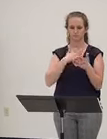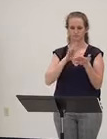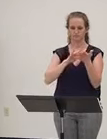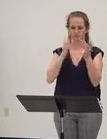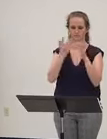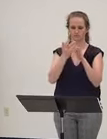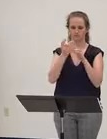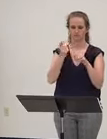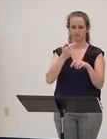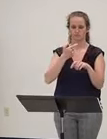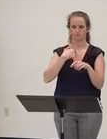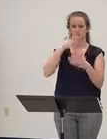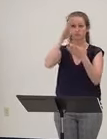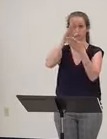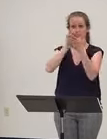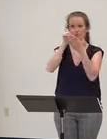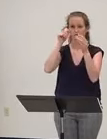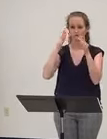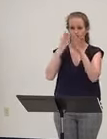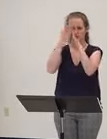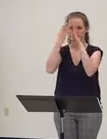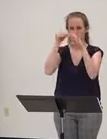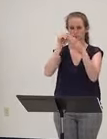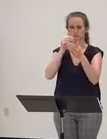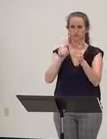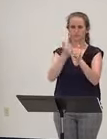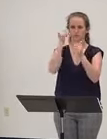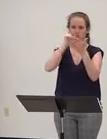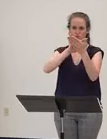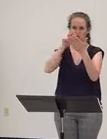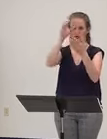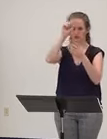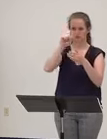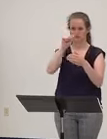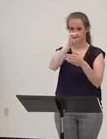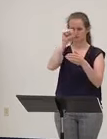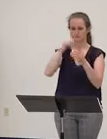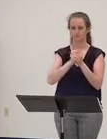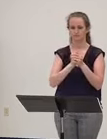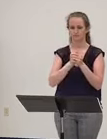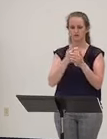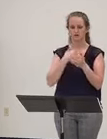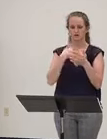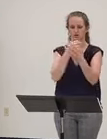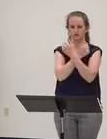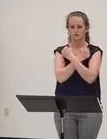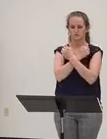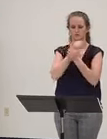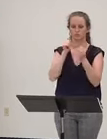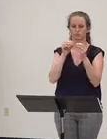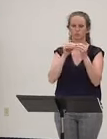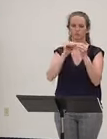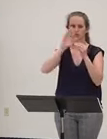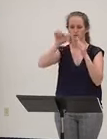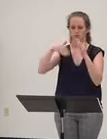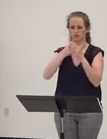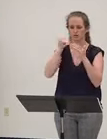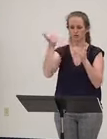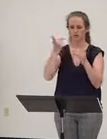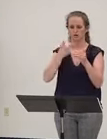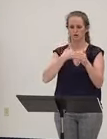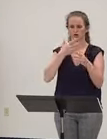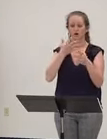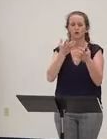My Jesus, I believe that you are present in the most holy sacrament. I love you above all things, and